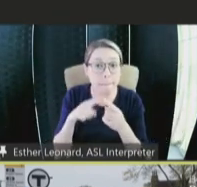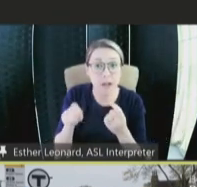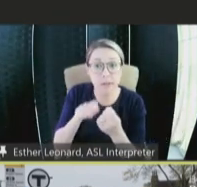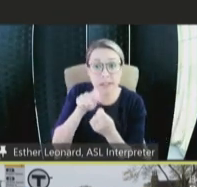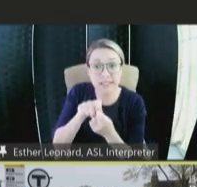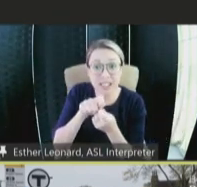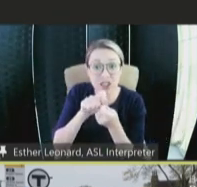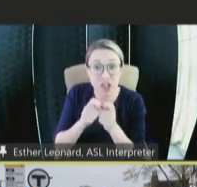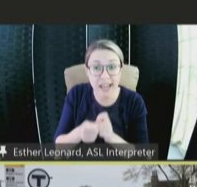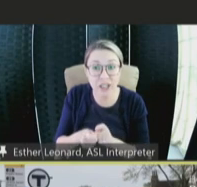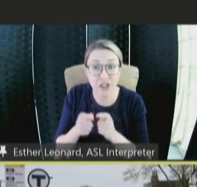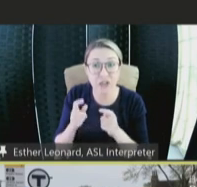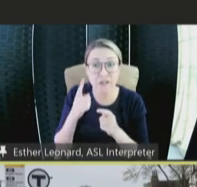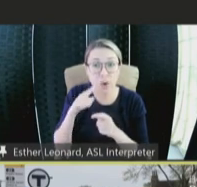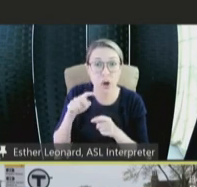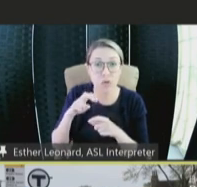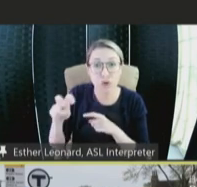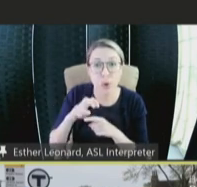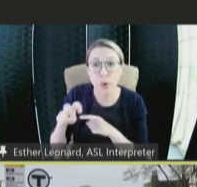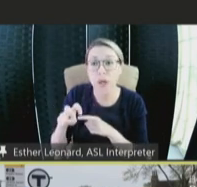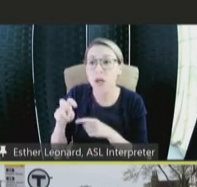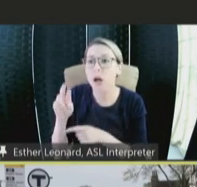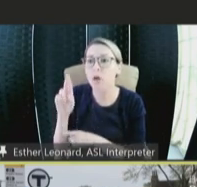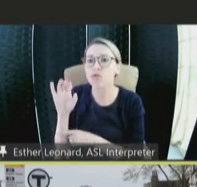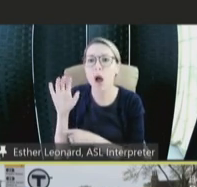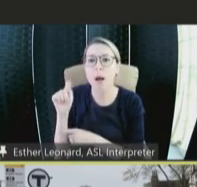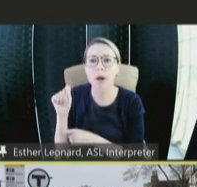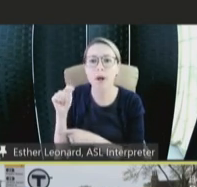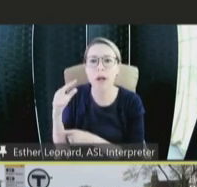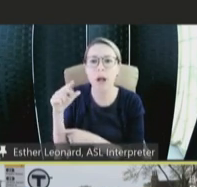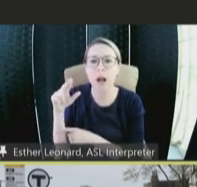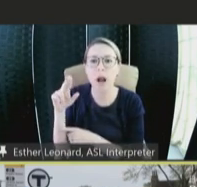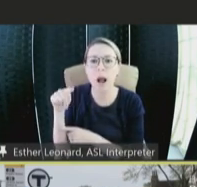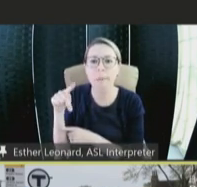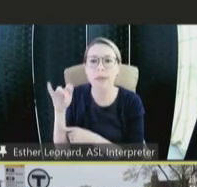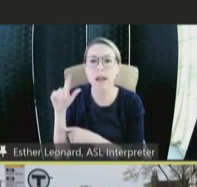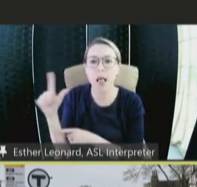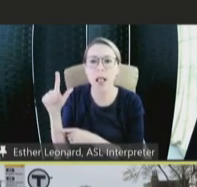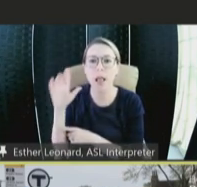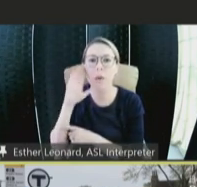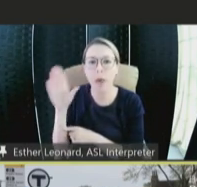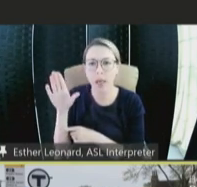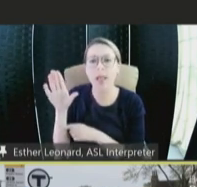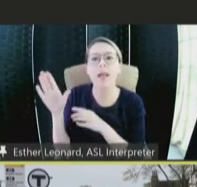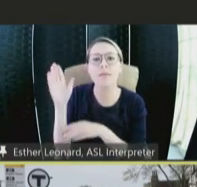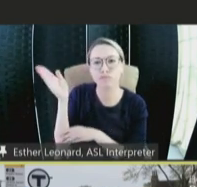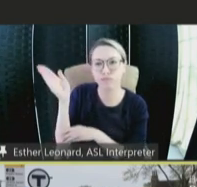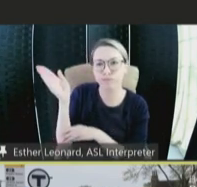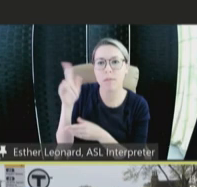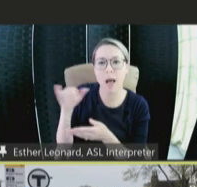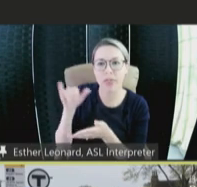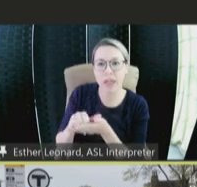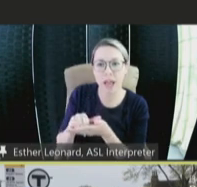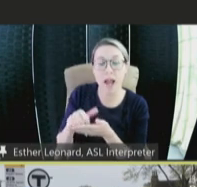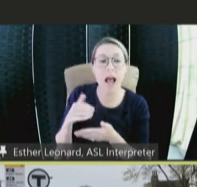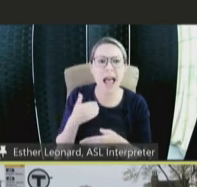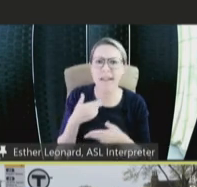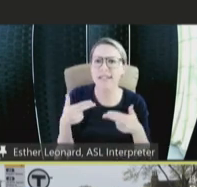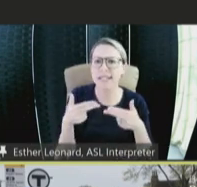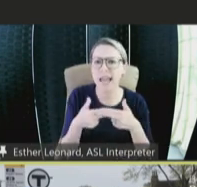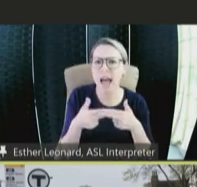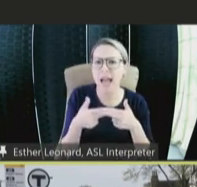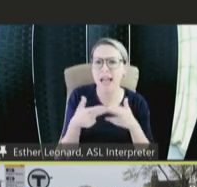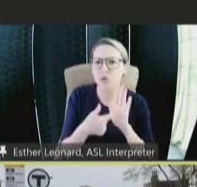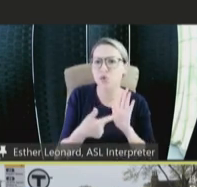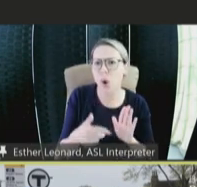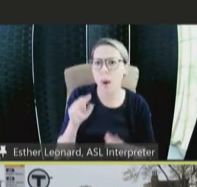to routes, Robert Guptill from the T would be able to speak to any of those. And I have slides that show maps with those